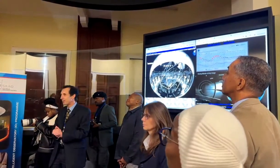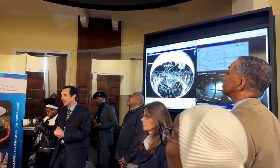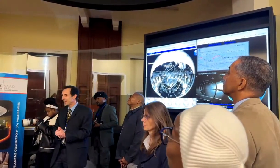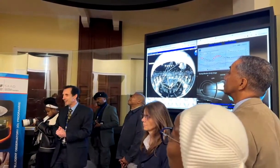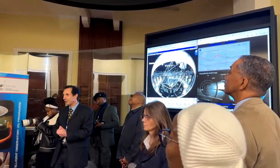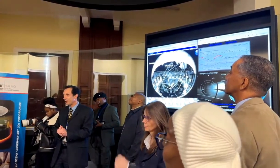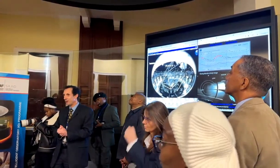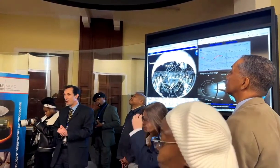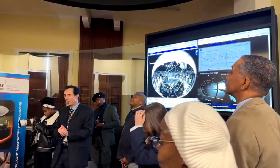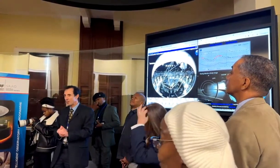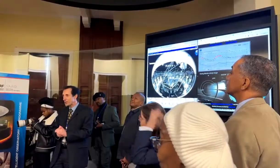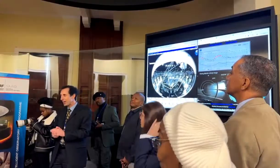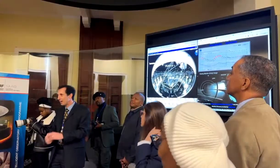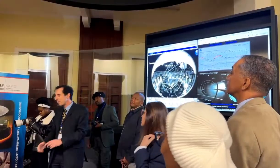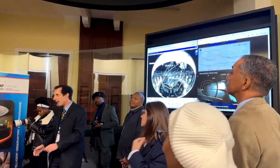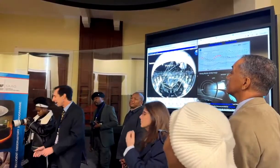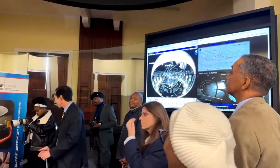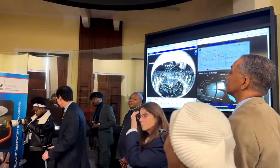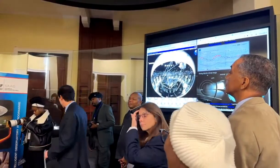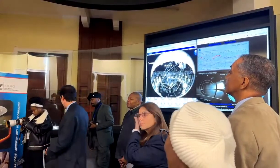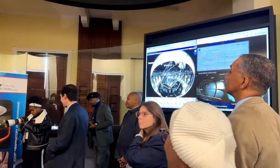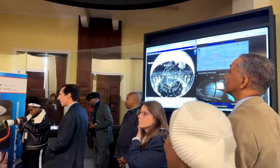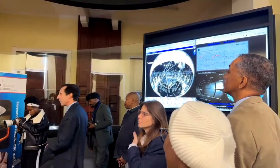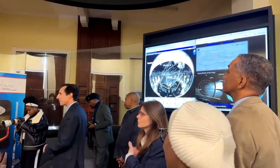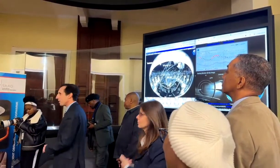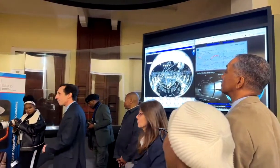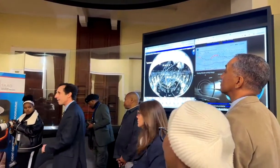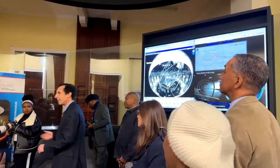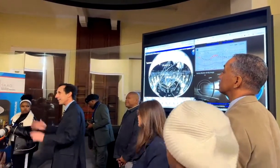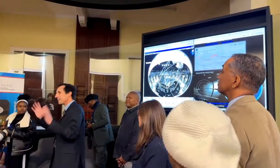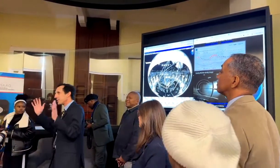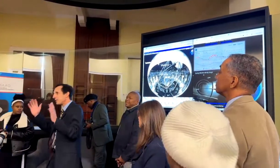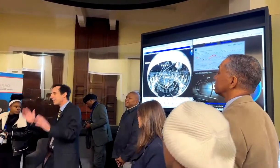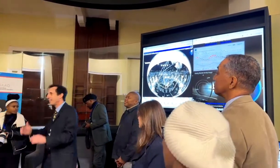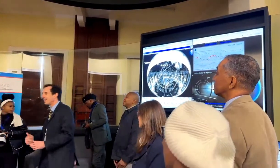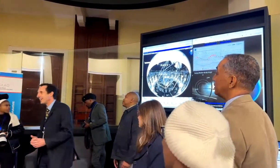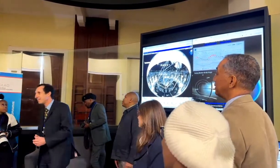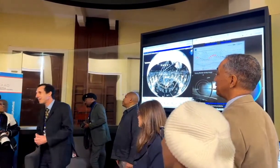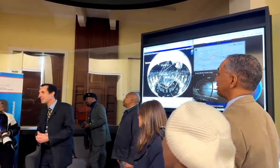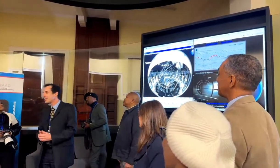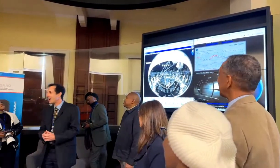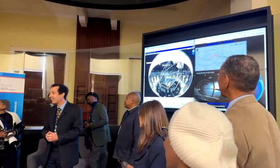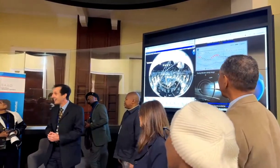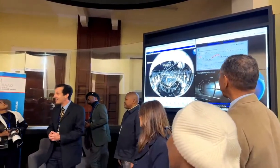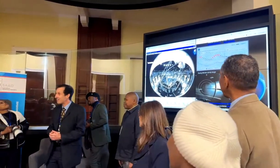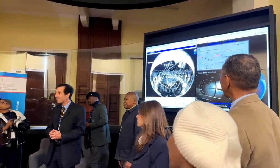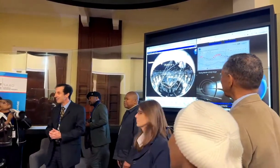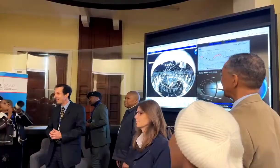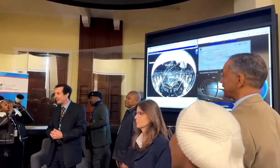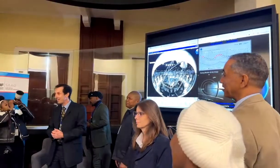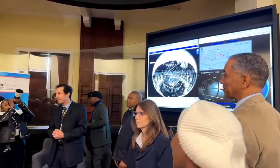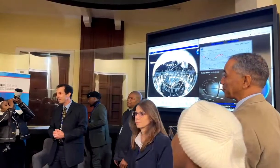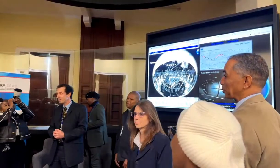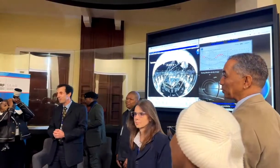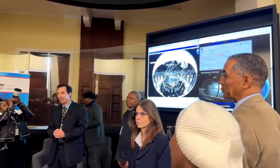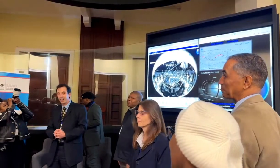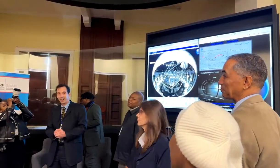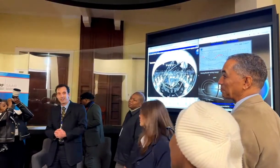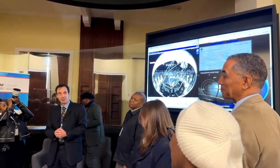look up. Or if you want to take a break, you can relax on the sofa and do a bit of stargazing from